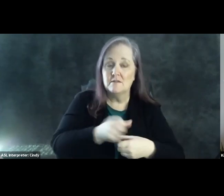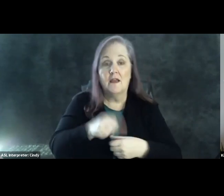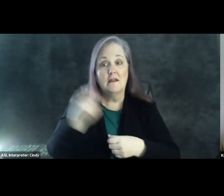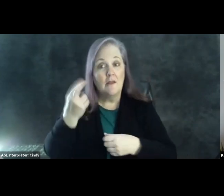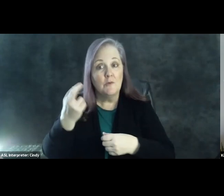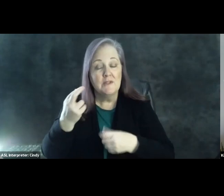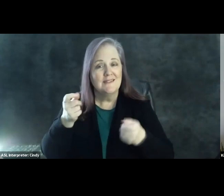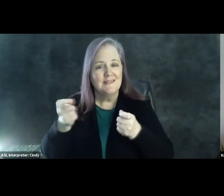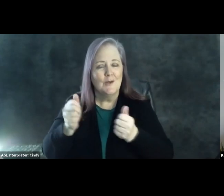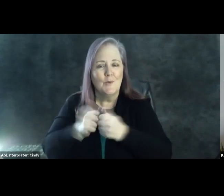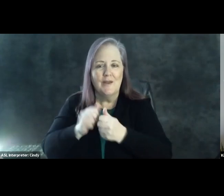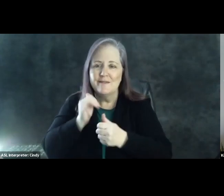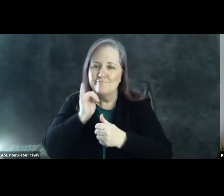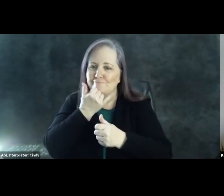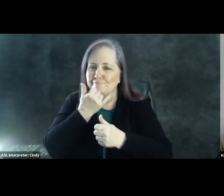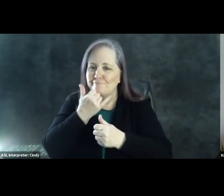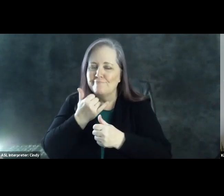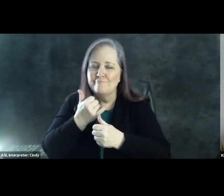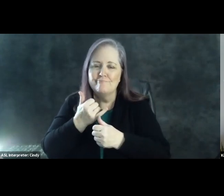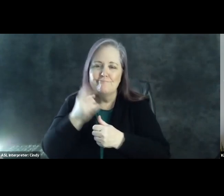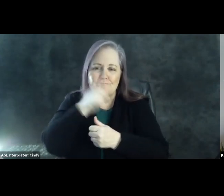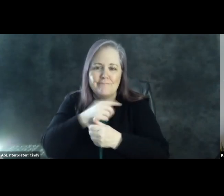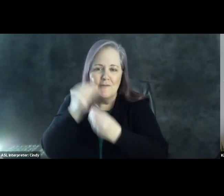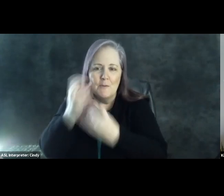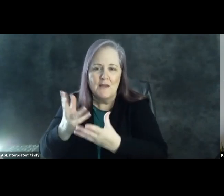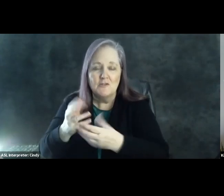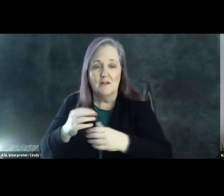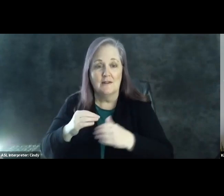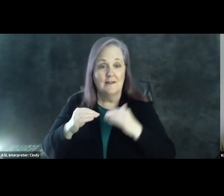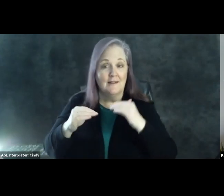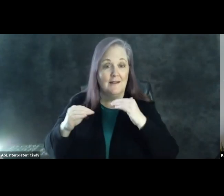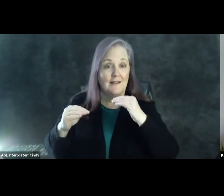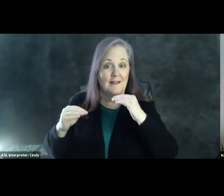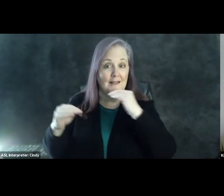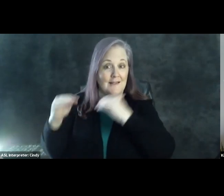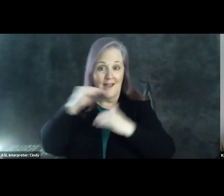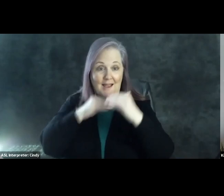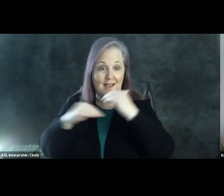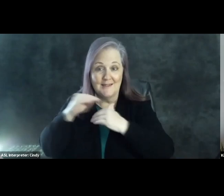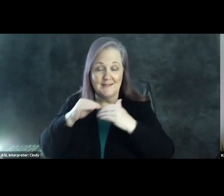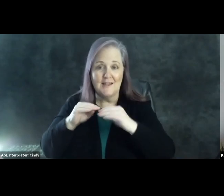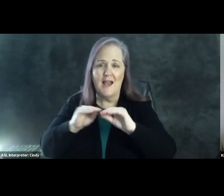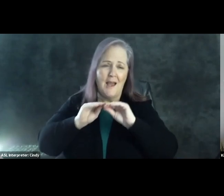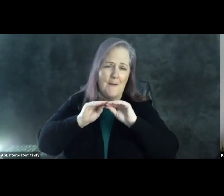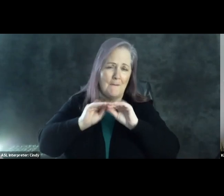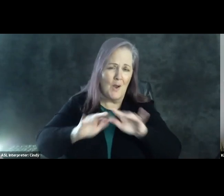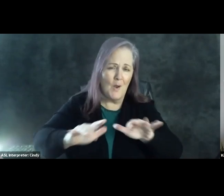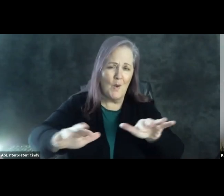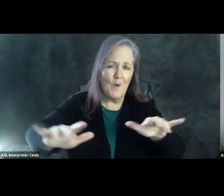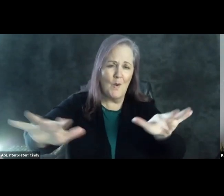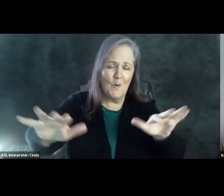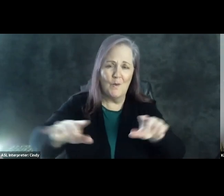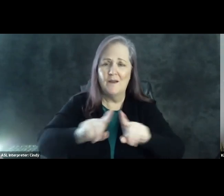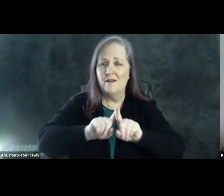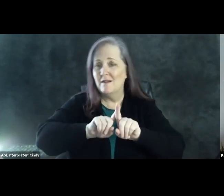difficult to deal with disinformation is that lies, it turns out that lies travel further from the truth than the